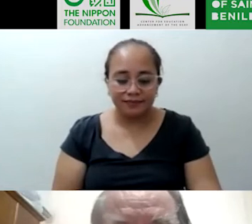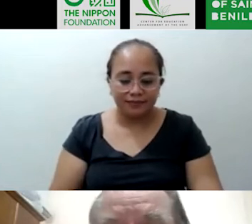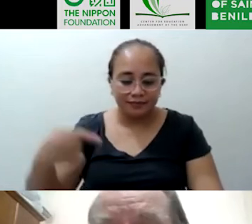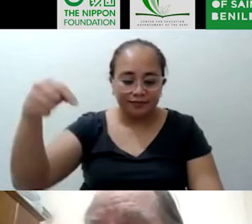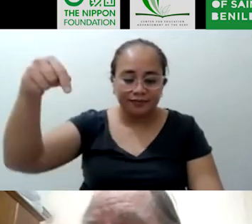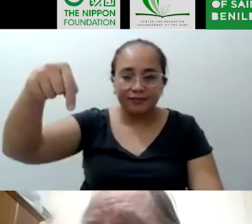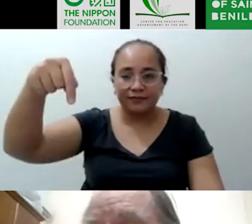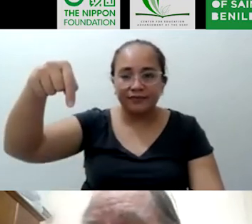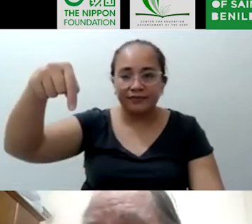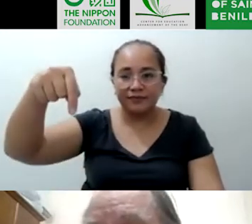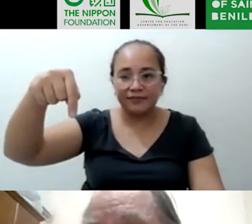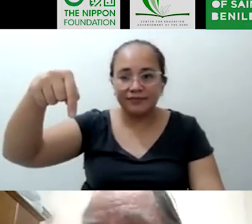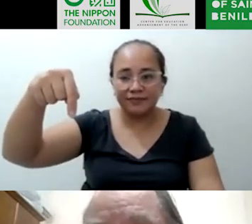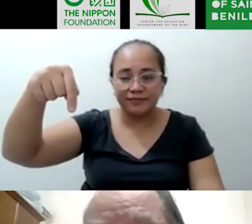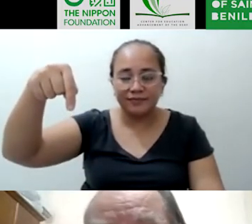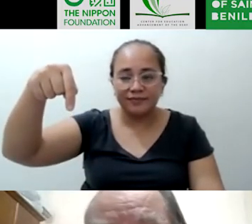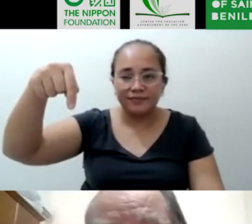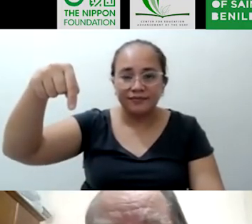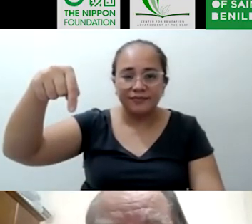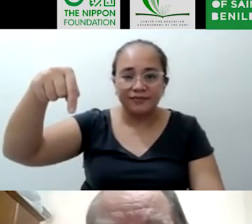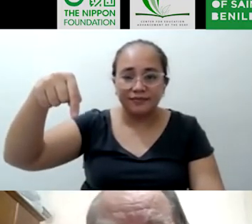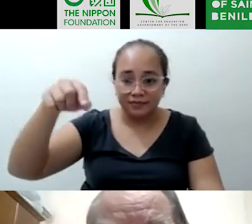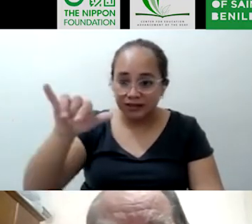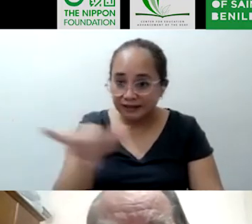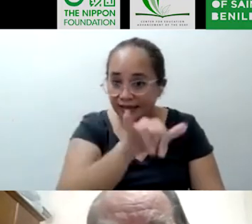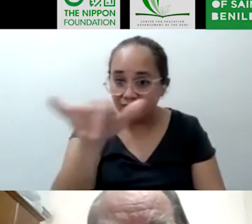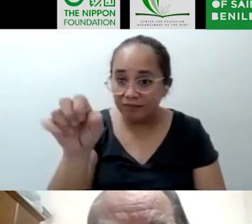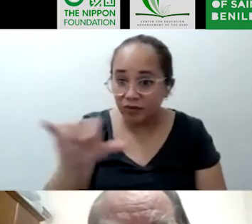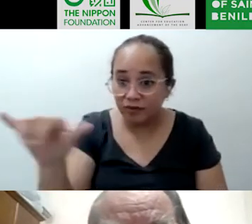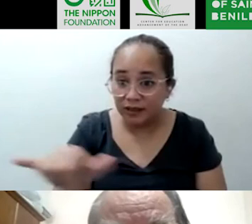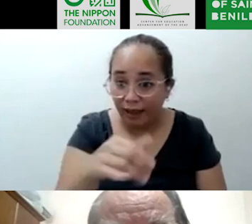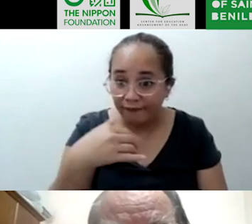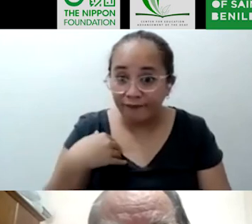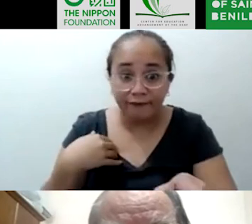And everybody have that on their signs?